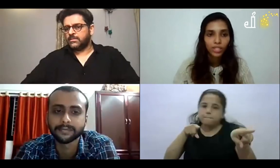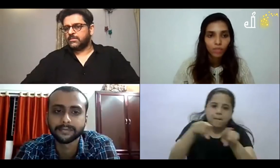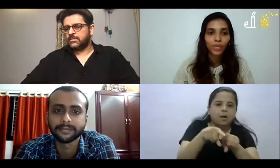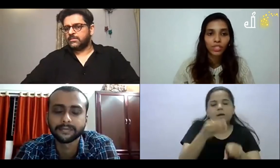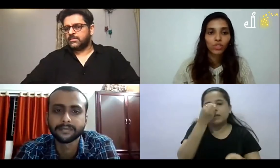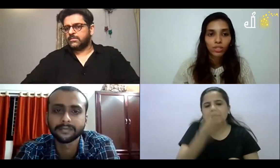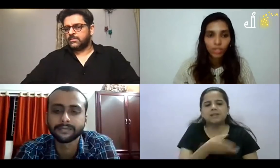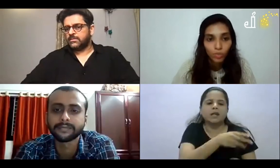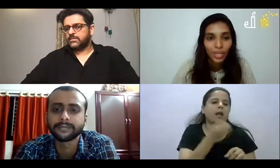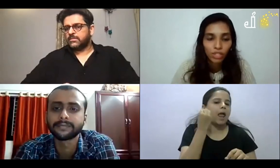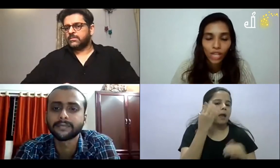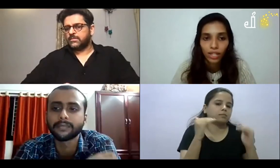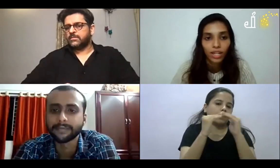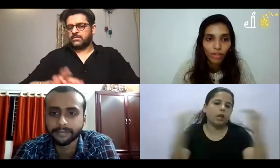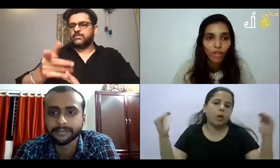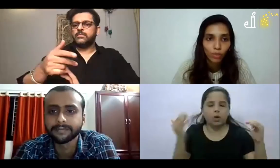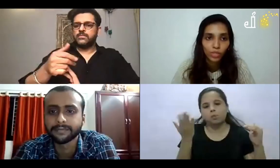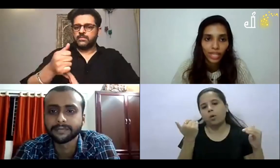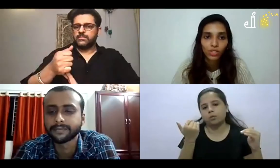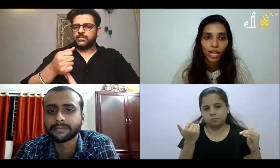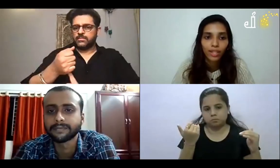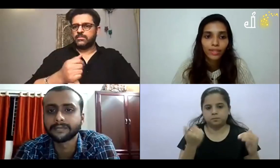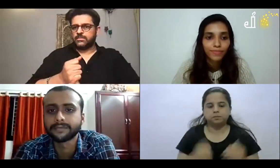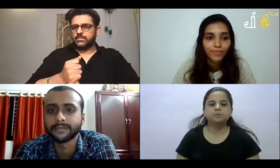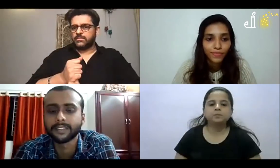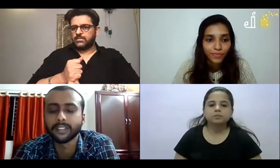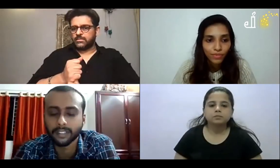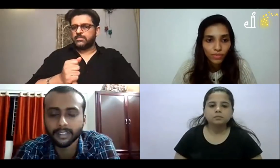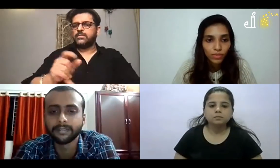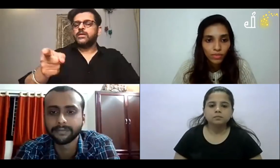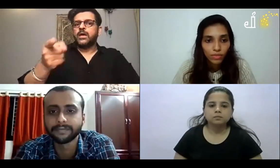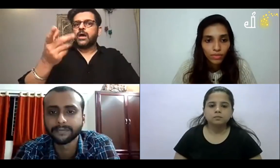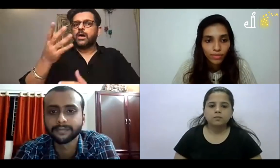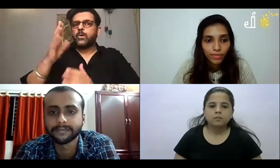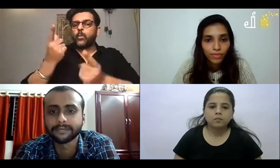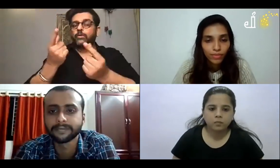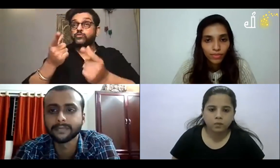normal speaking child level of a normal speaking child.